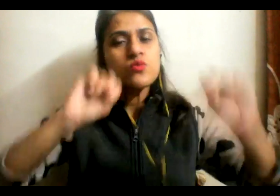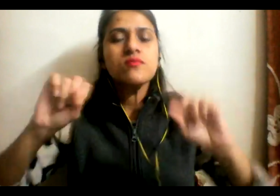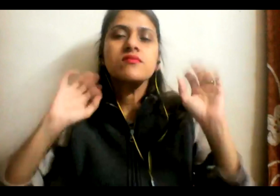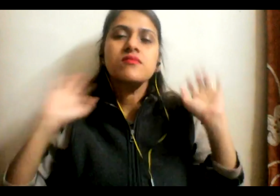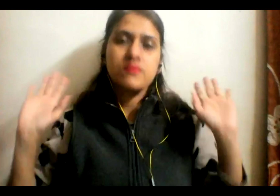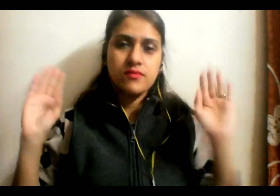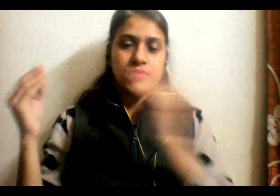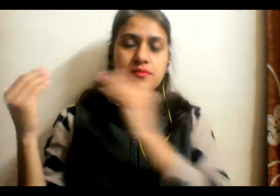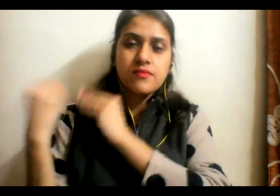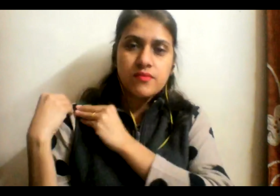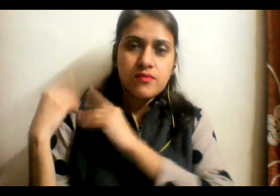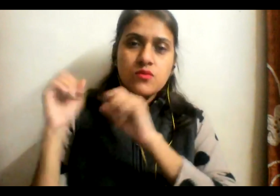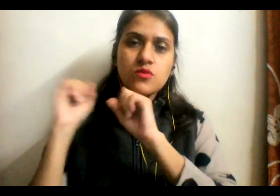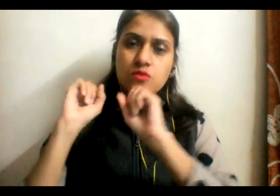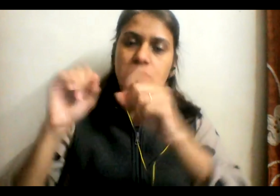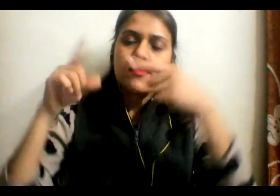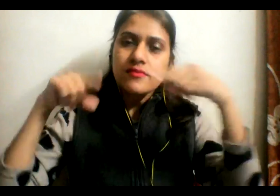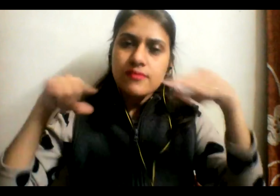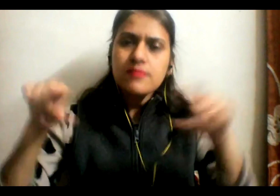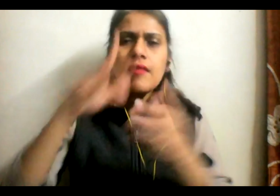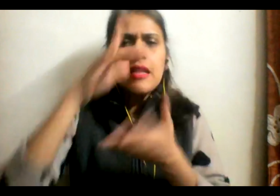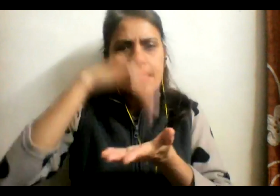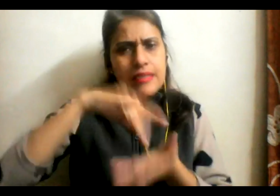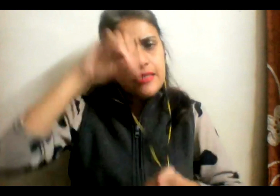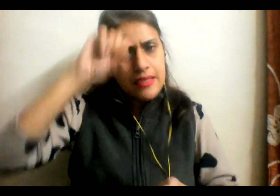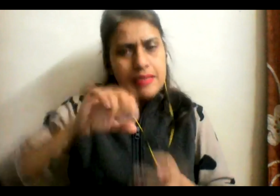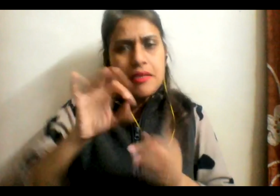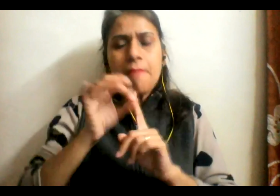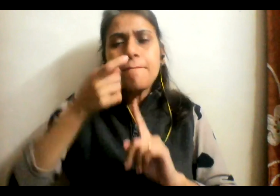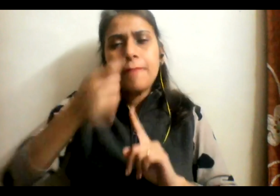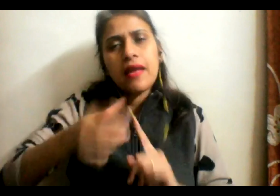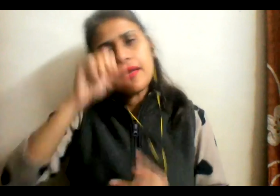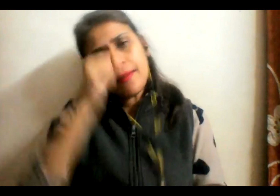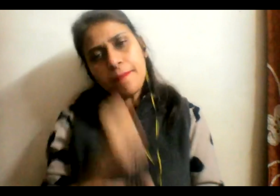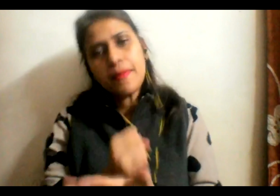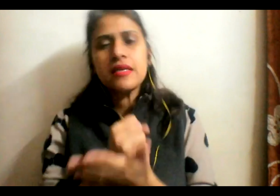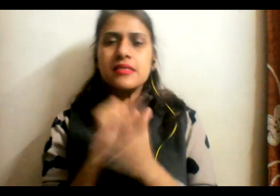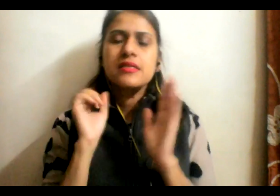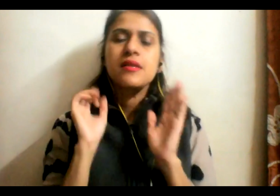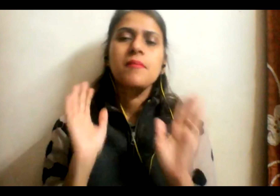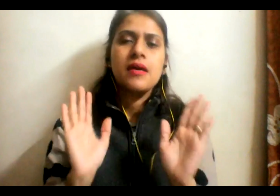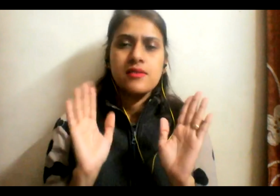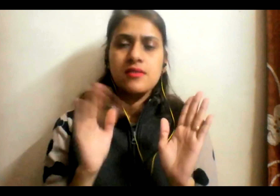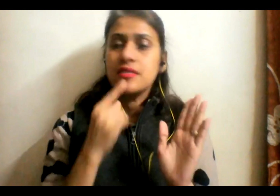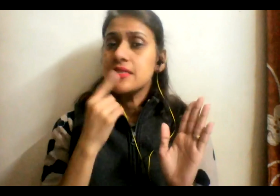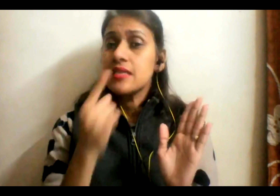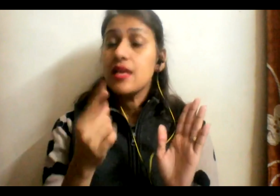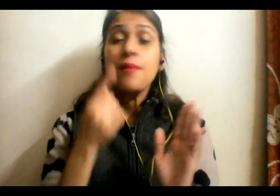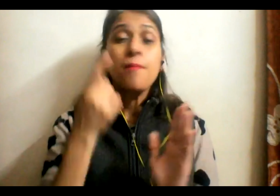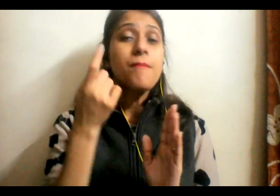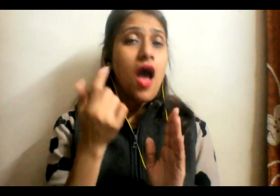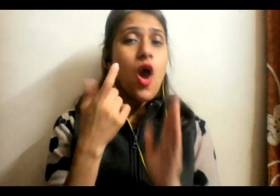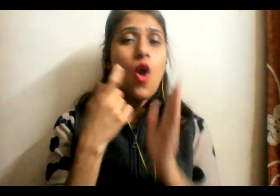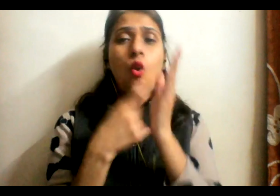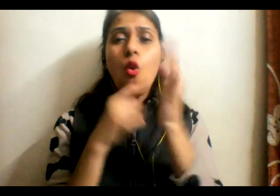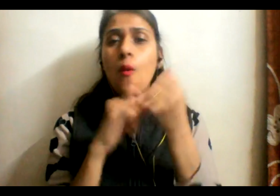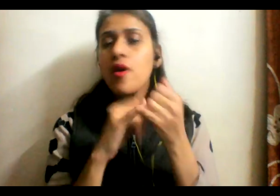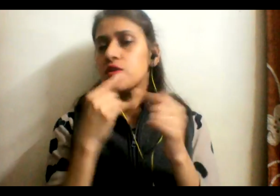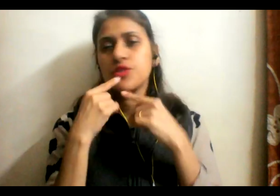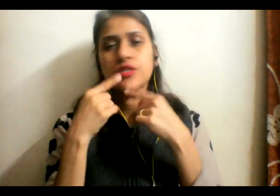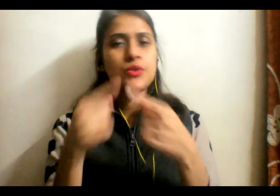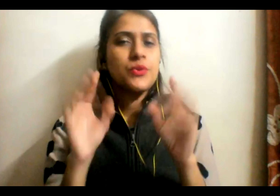state will decide. Center can say, yes, disability pension should be given to meet the needs, but then state will decide as to what amount it will